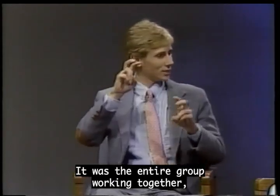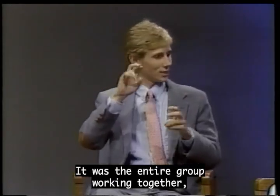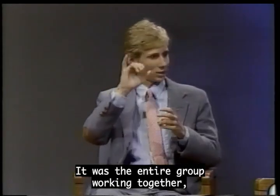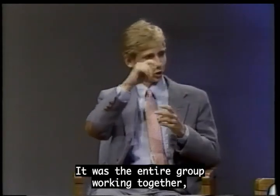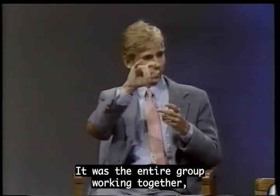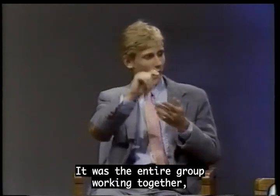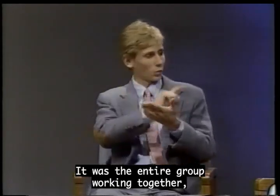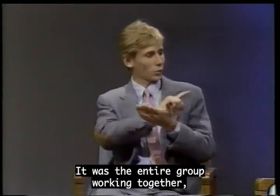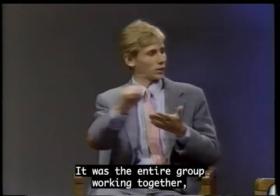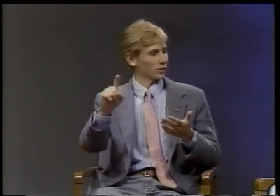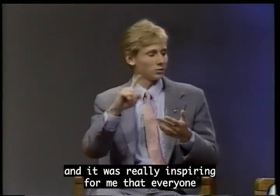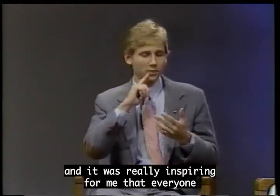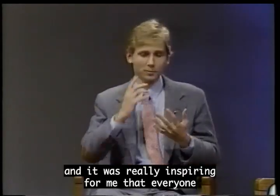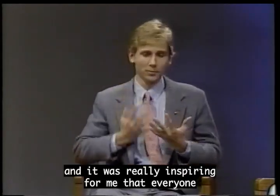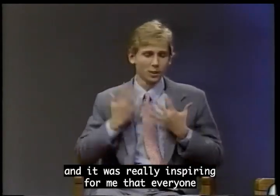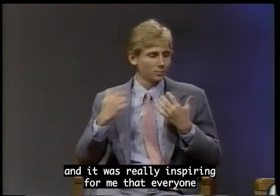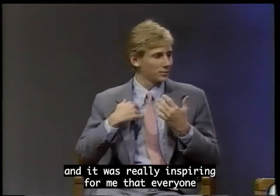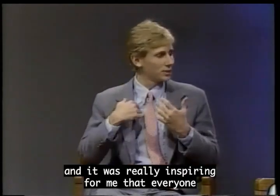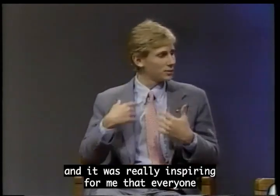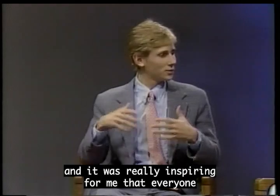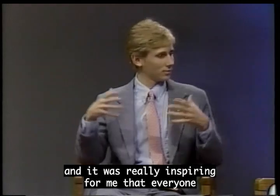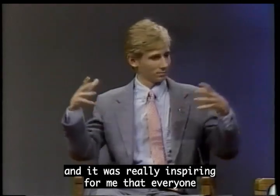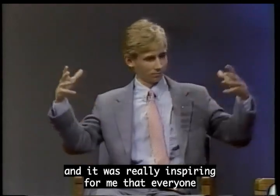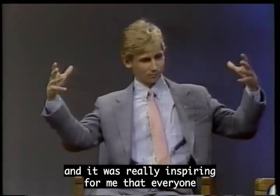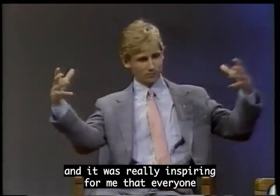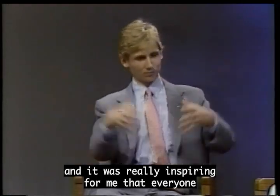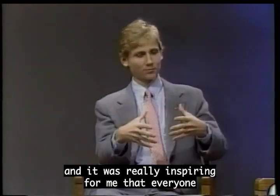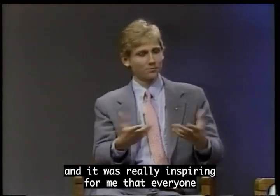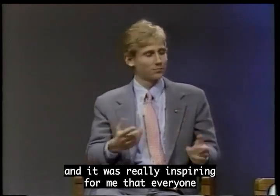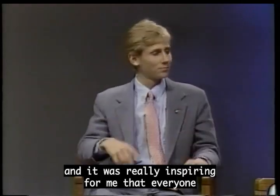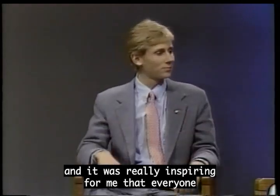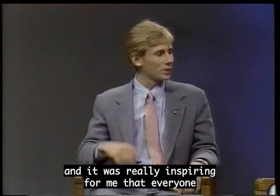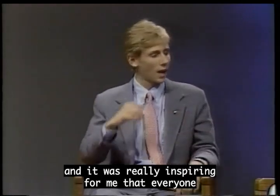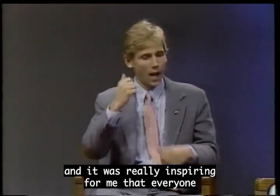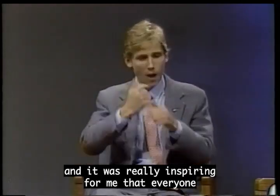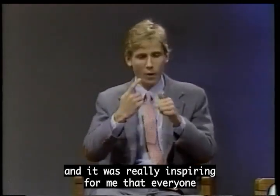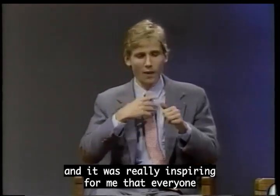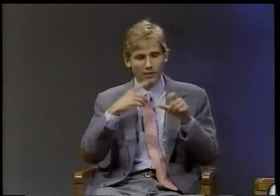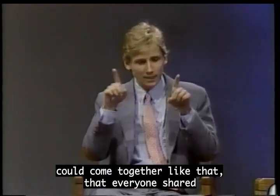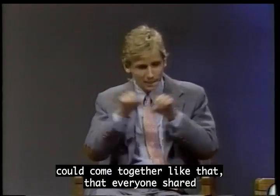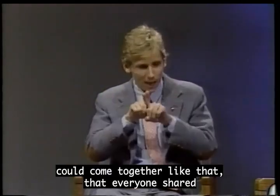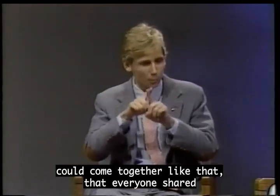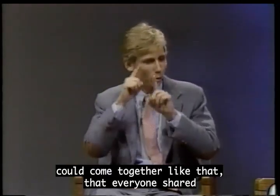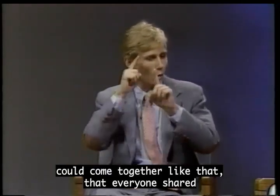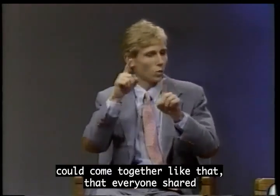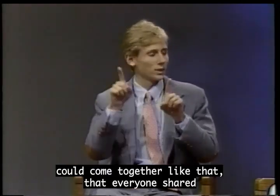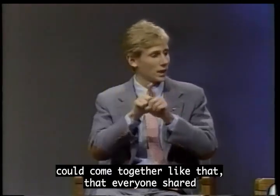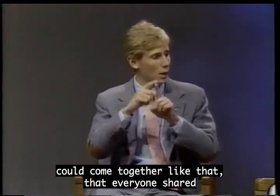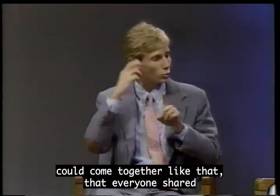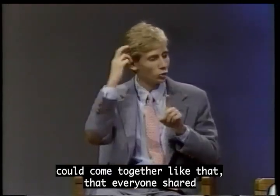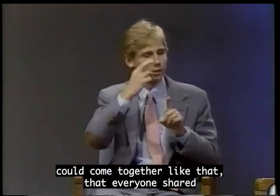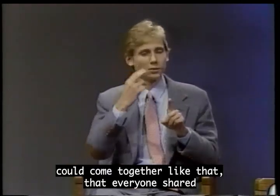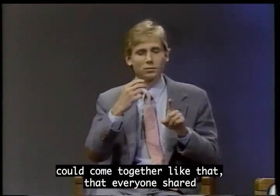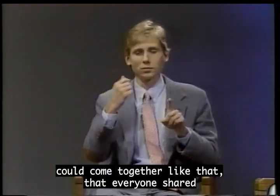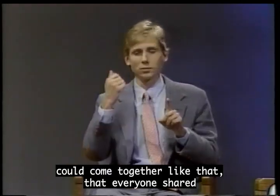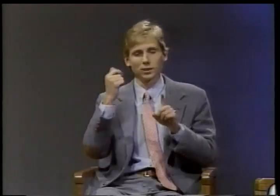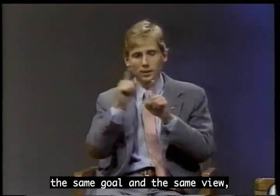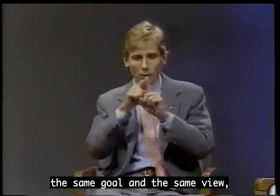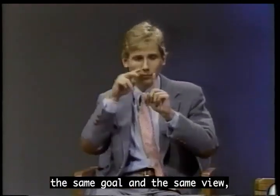together. And it was really inspiring for me that everyone could come together like that, that everyone shared the same